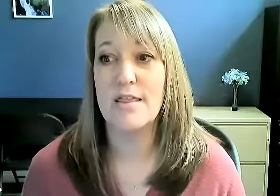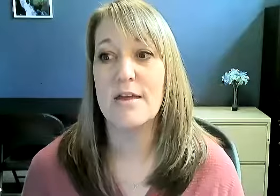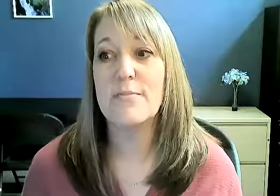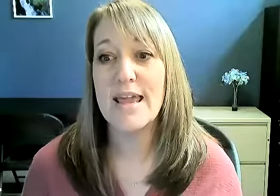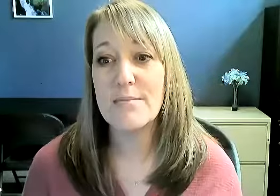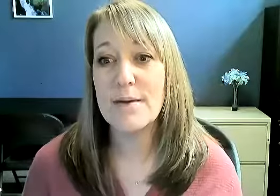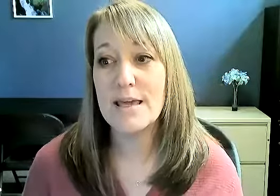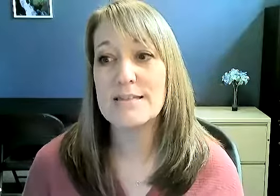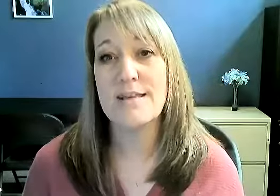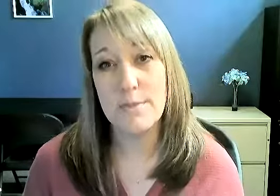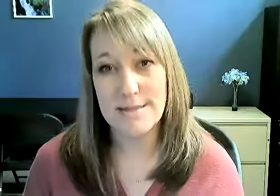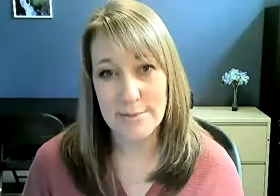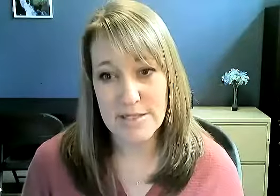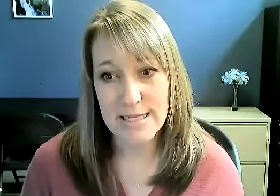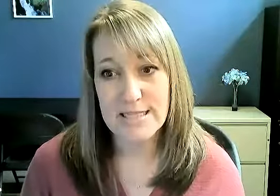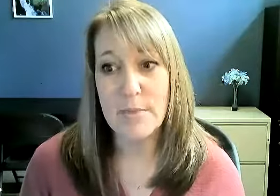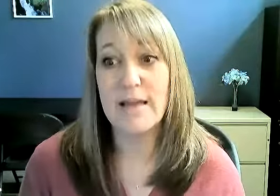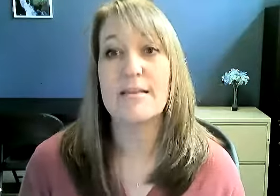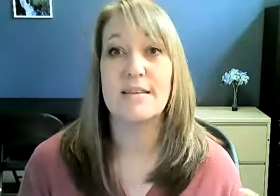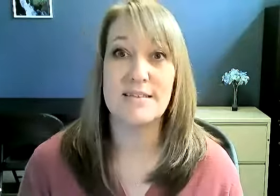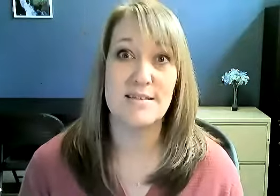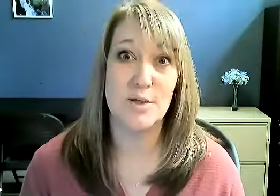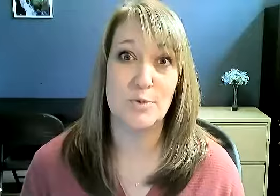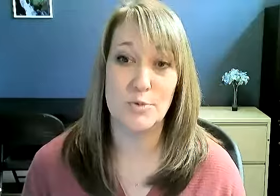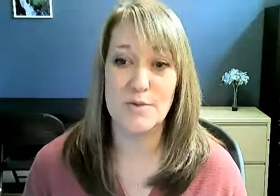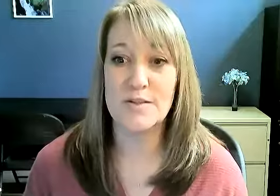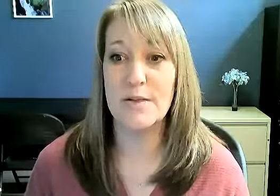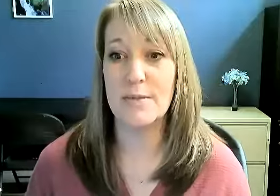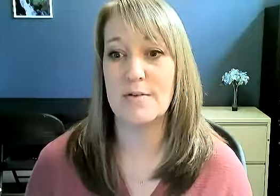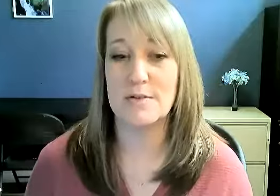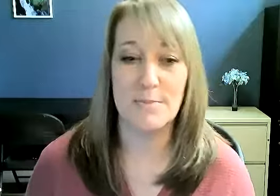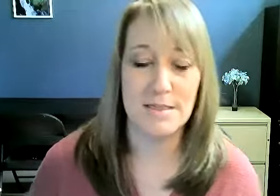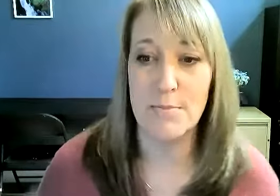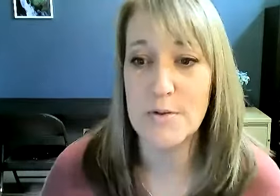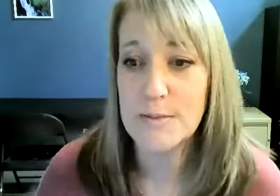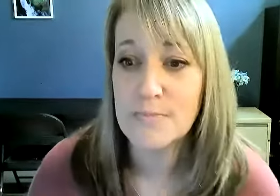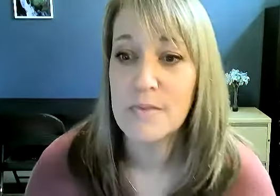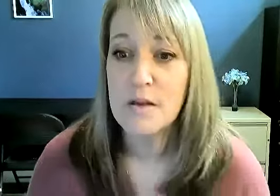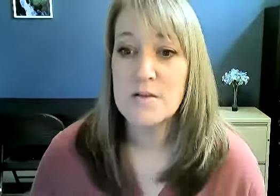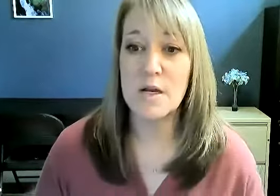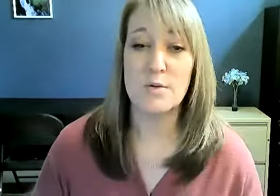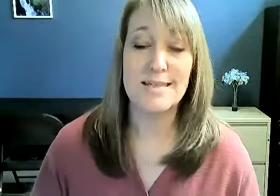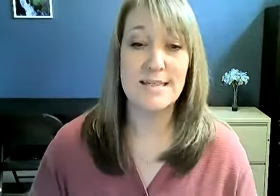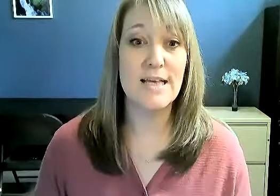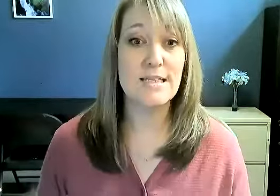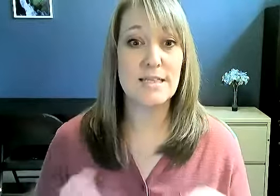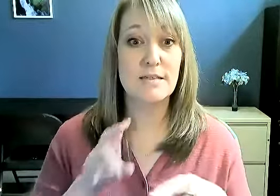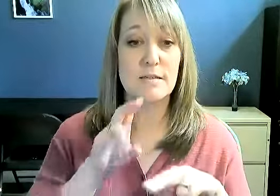There may be some exceptions to this, but this is the general rule. So let me give you some examples. So sit is